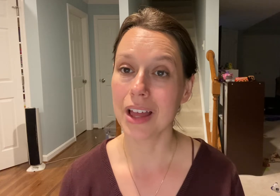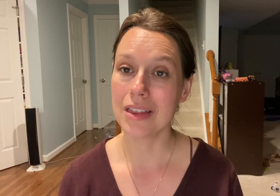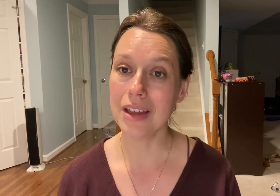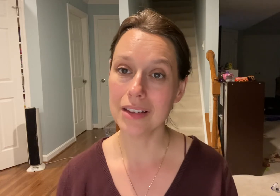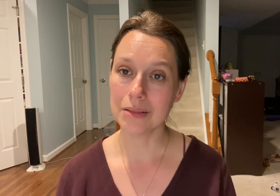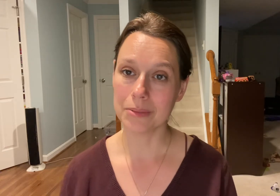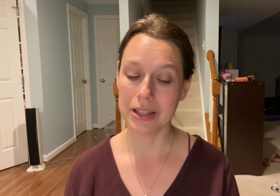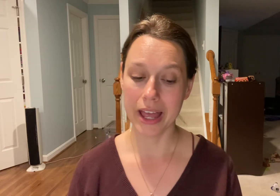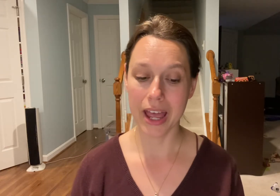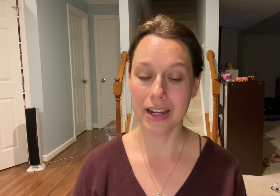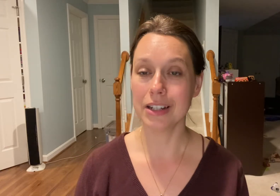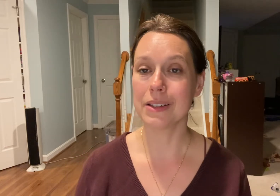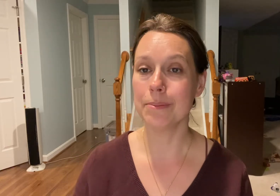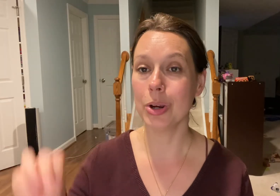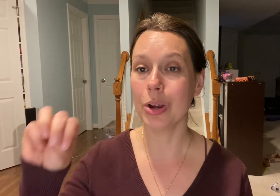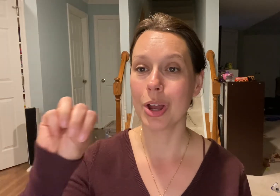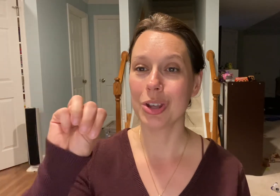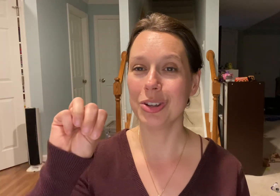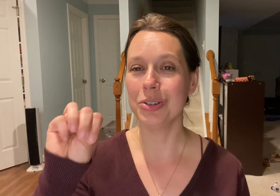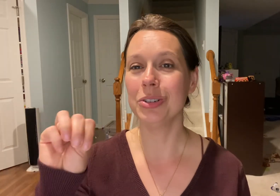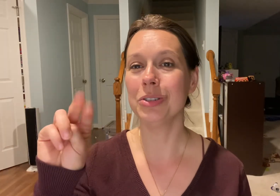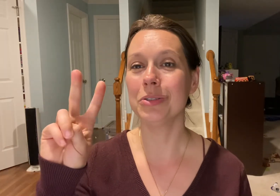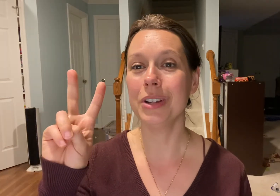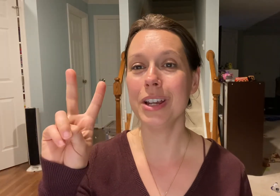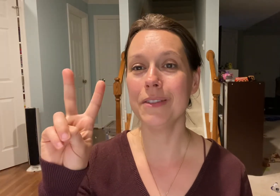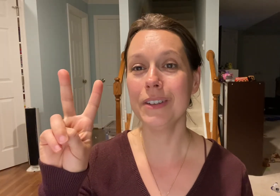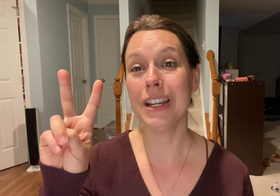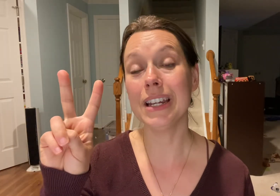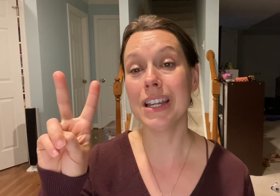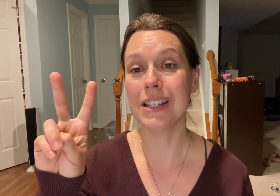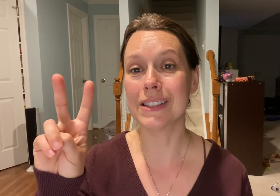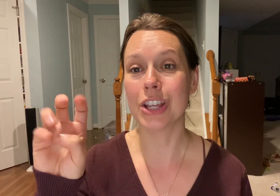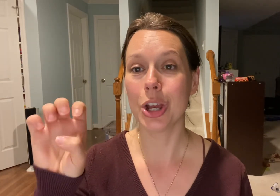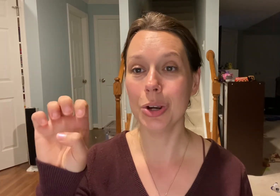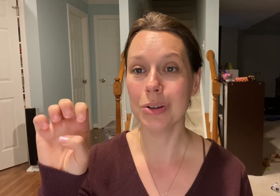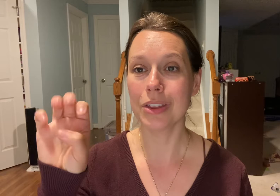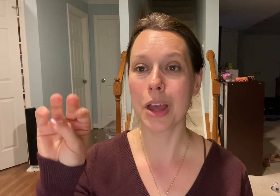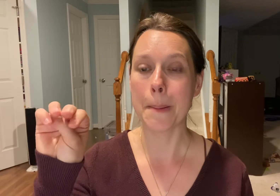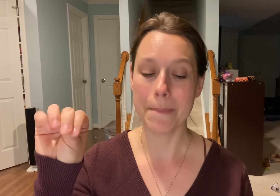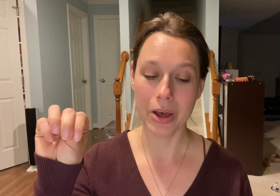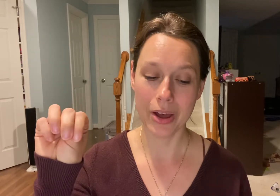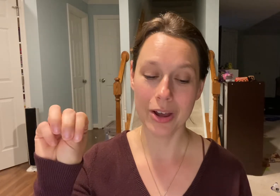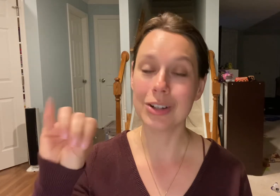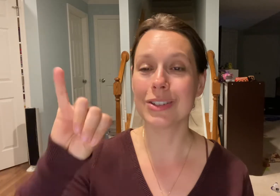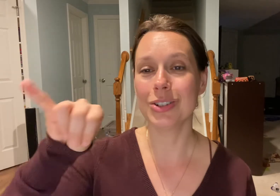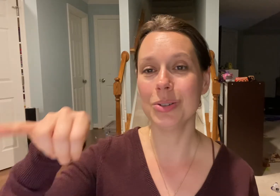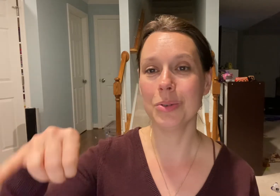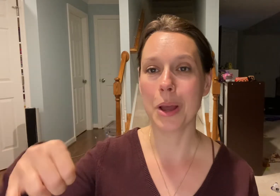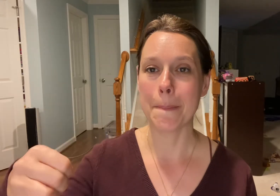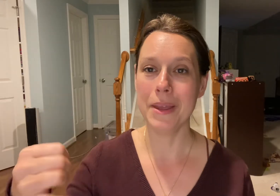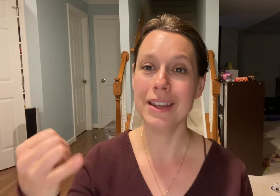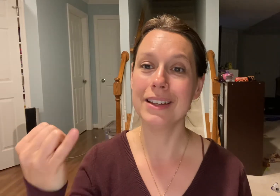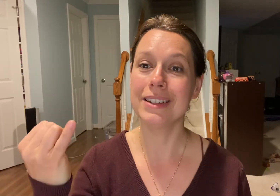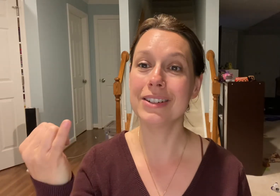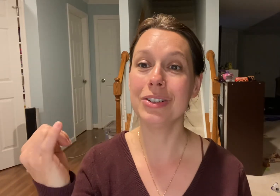the planets? Mercury, Venus, Earth, Mars,